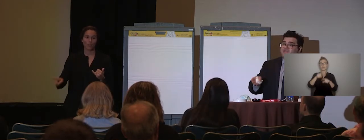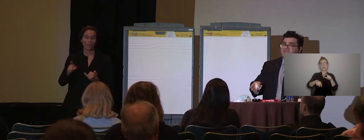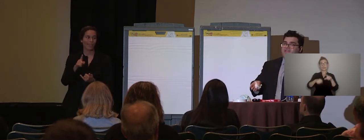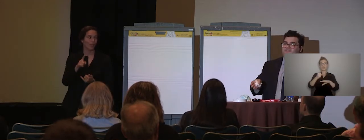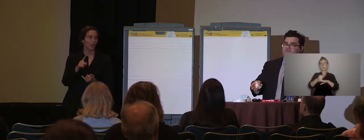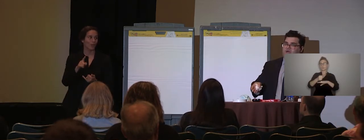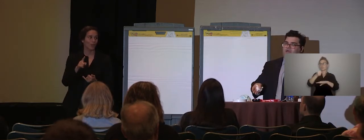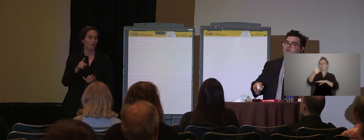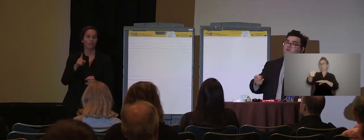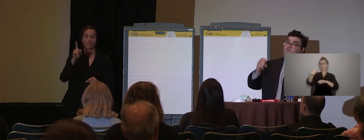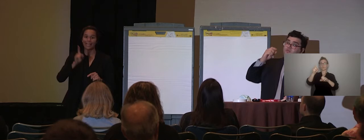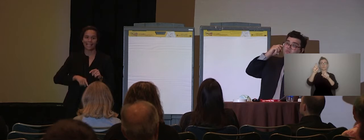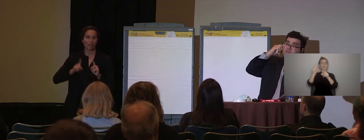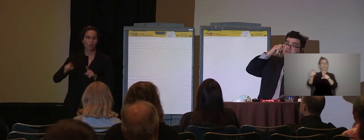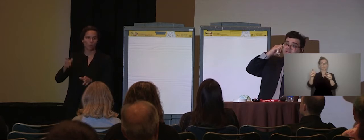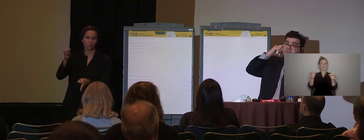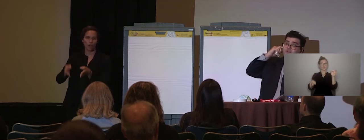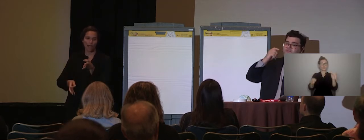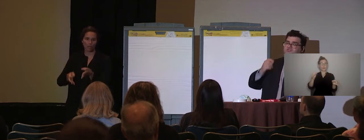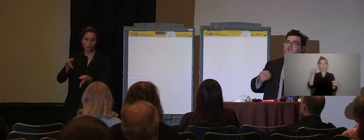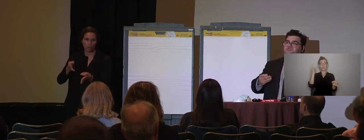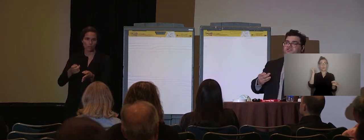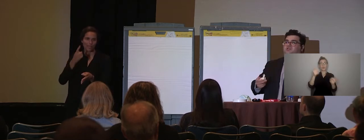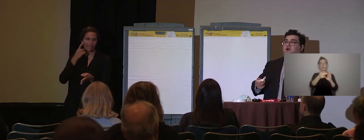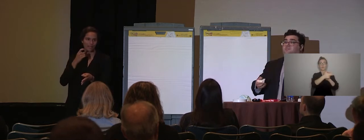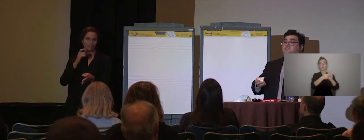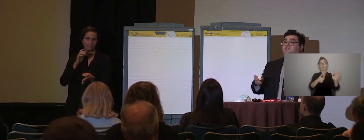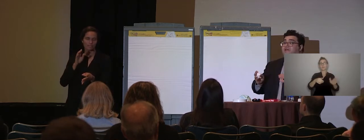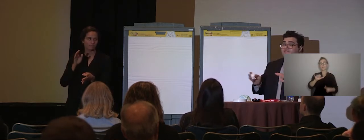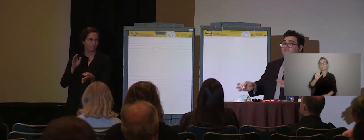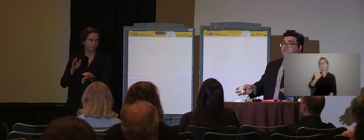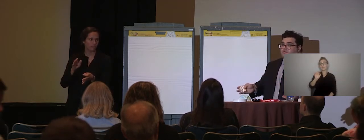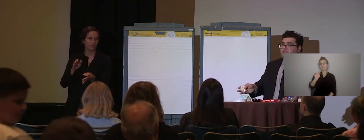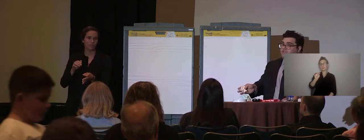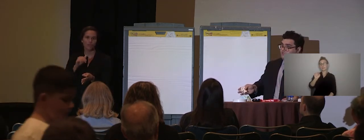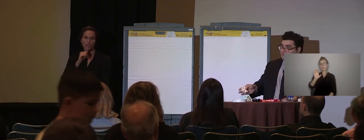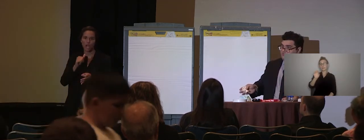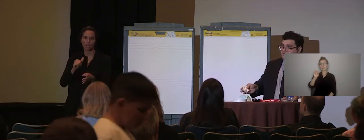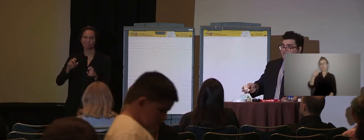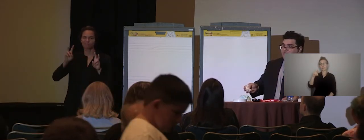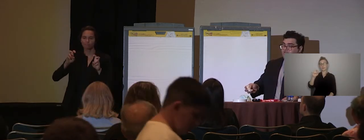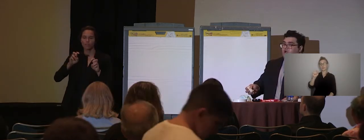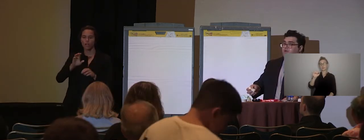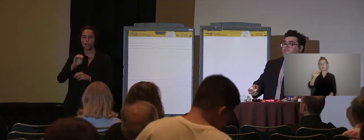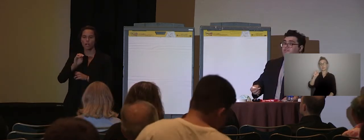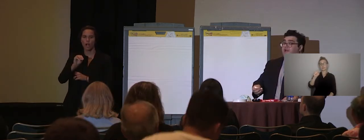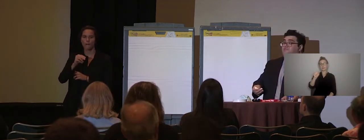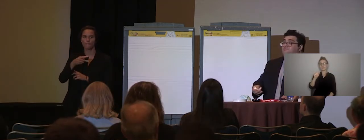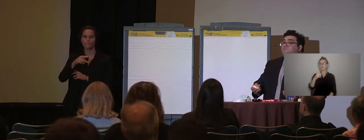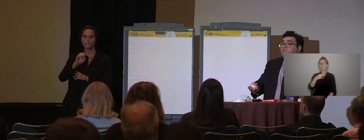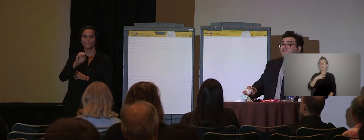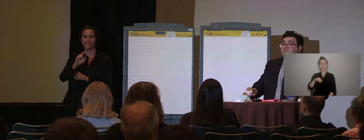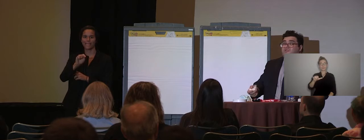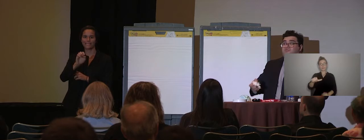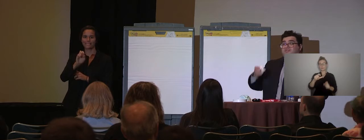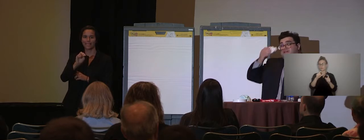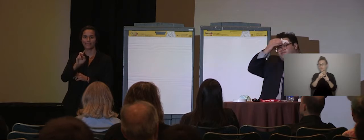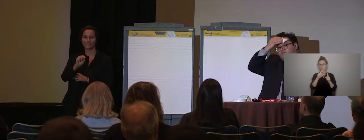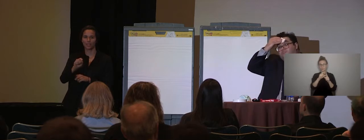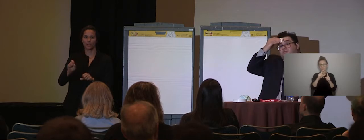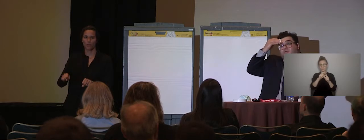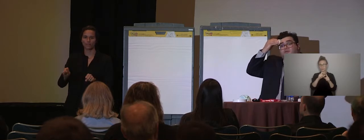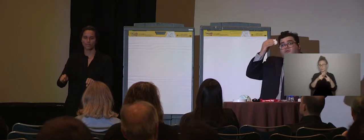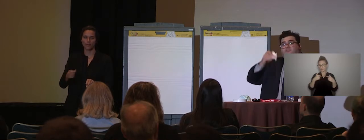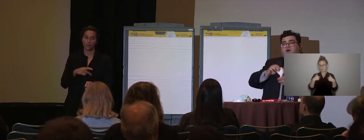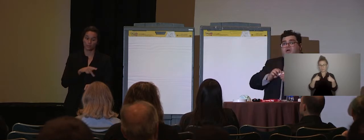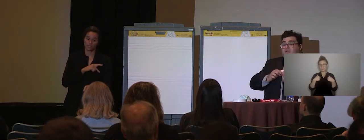they can't stand trial because they're judged incompetent, and that's the term they use, is incompetent. I personally don't like that